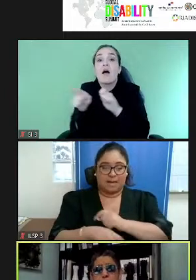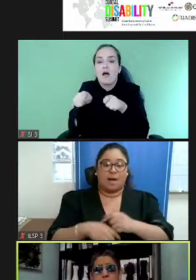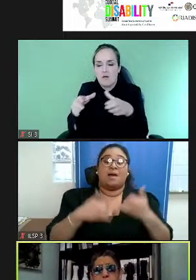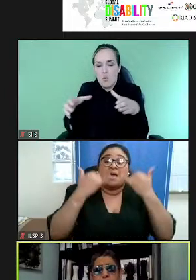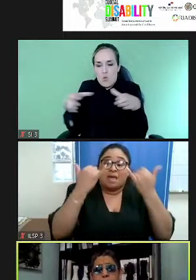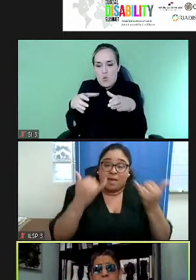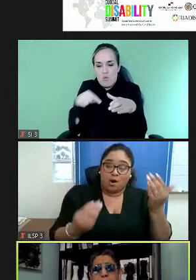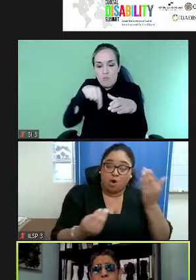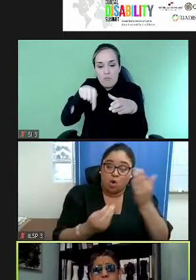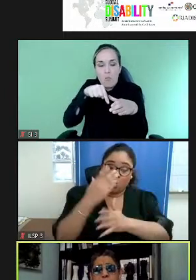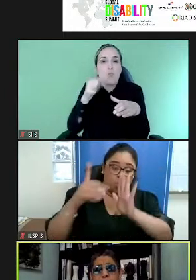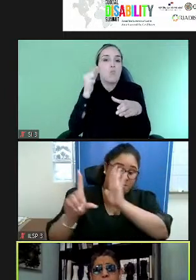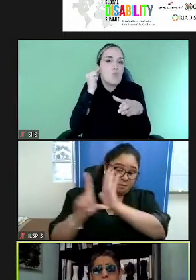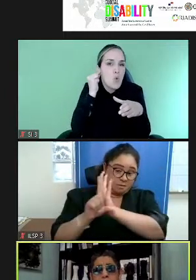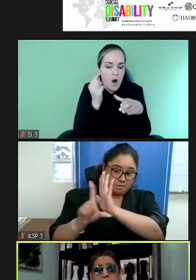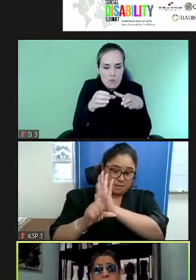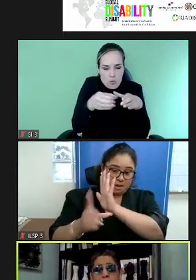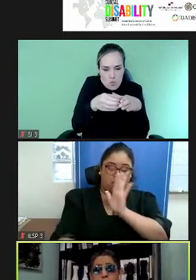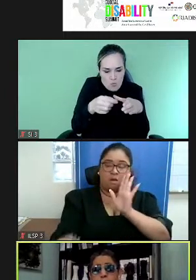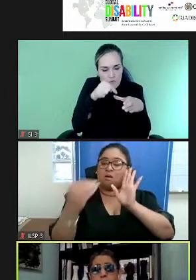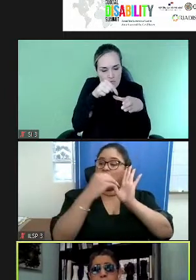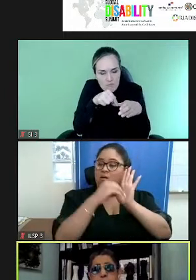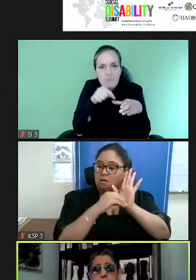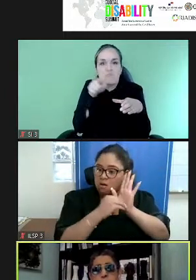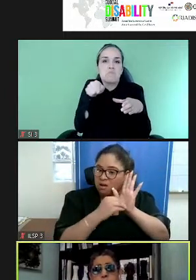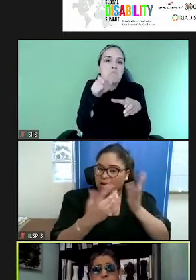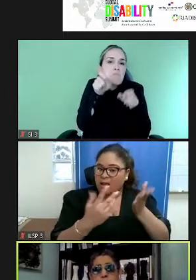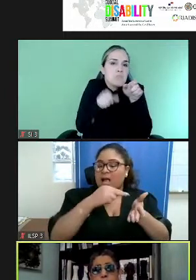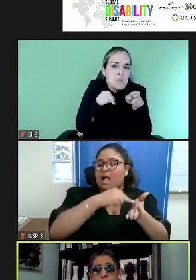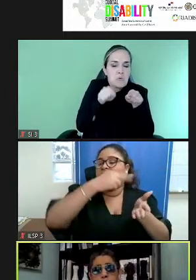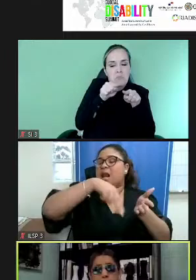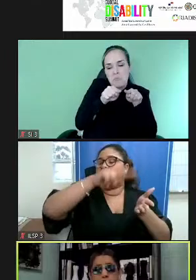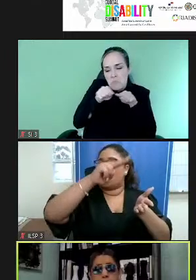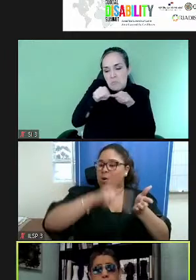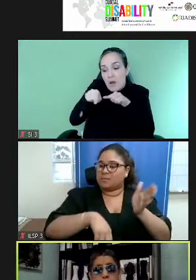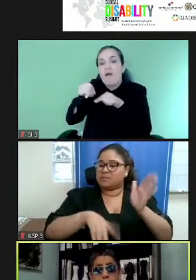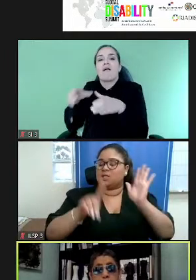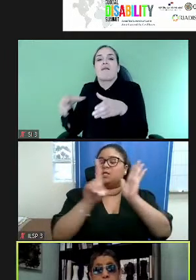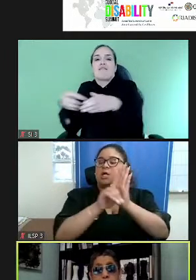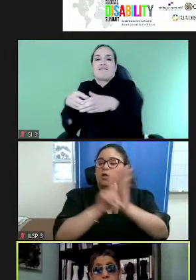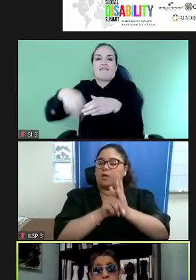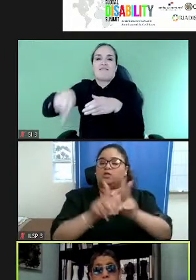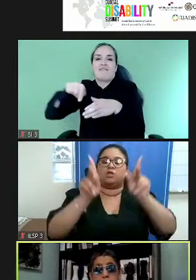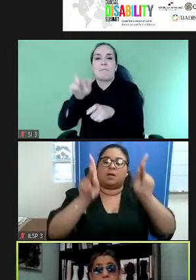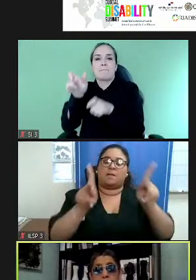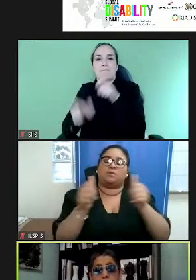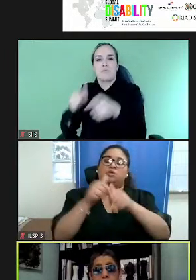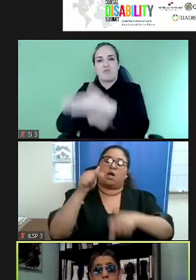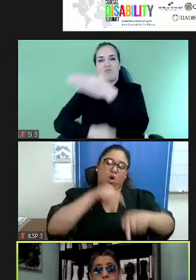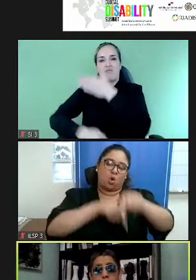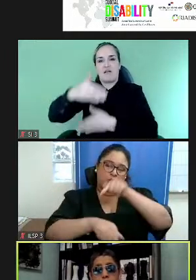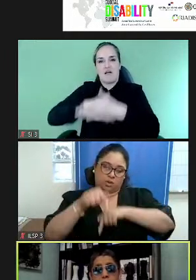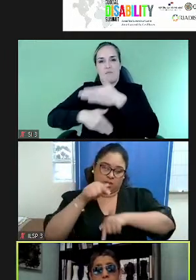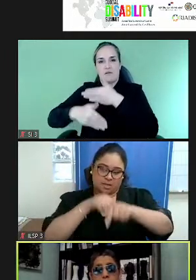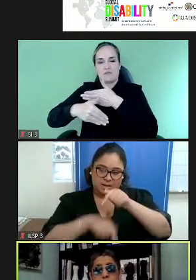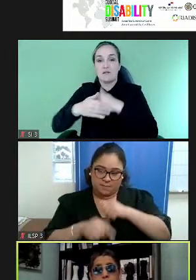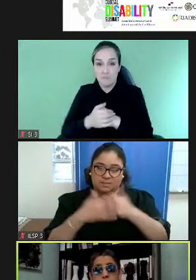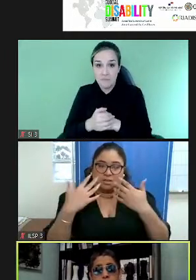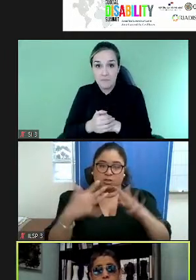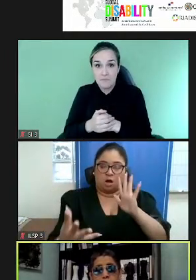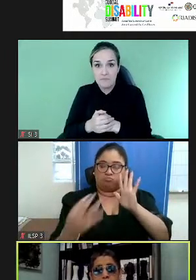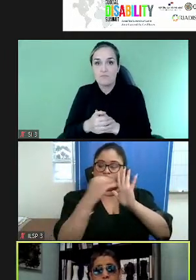and in the framework of these new laws where we have what the convention on